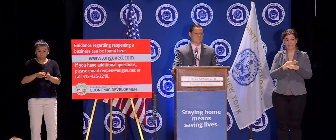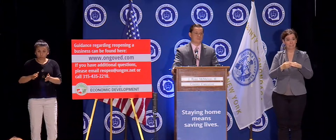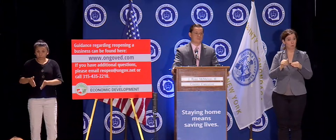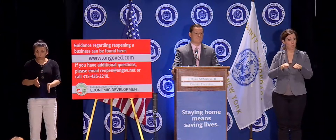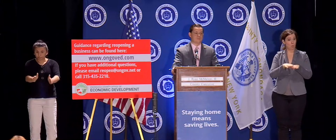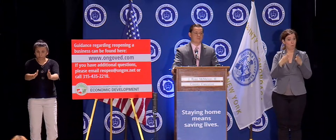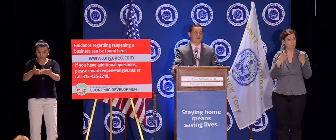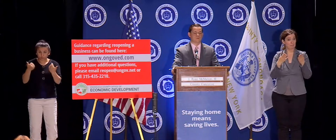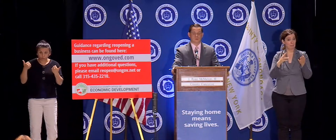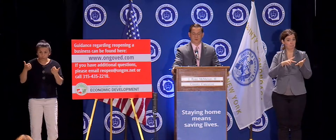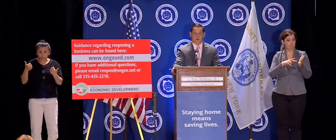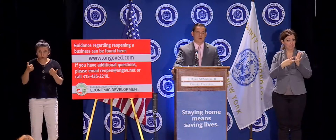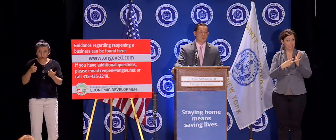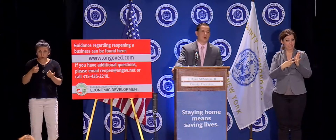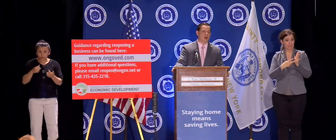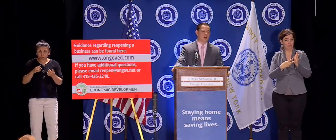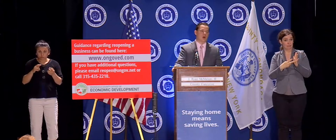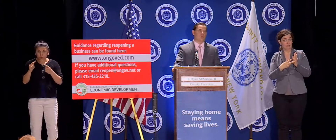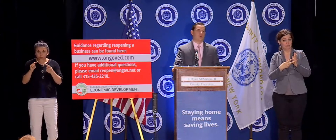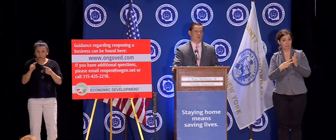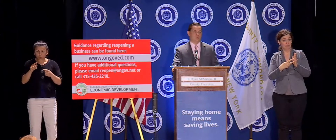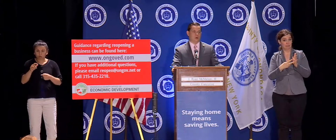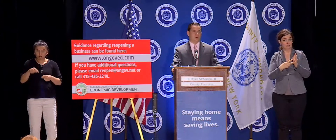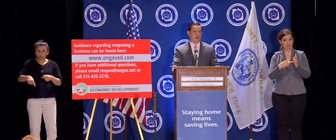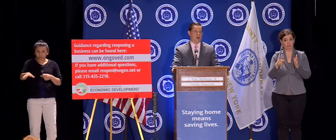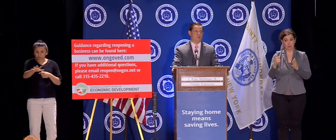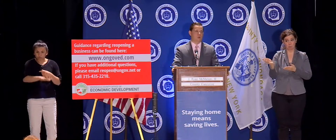or laid off 104 line employees? No.